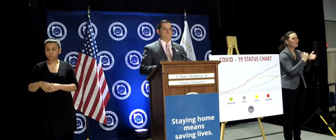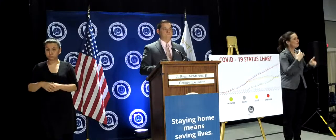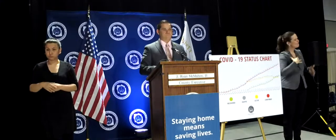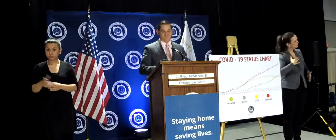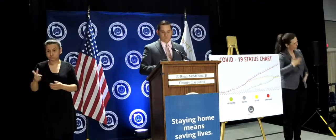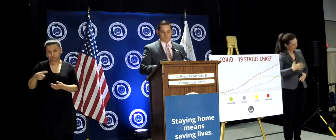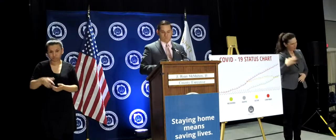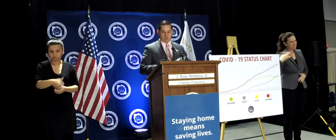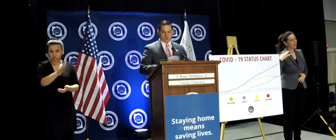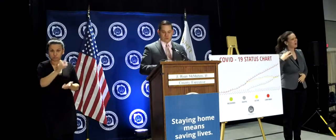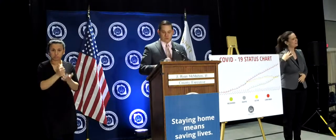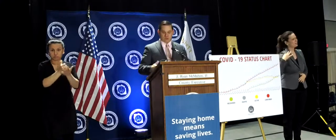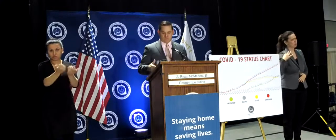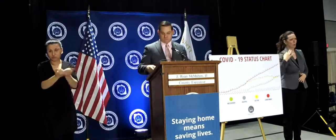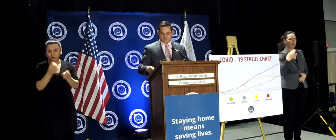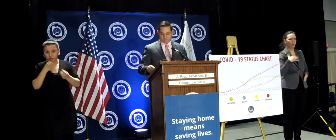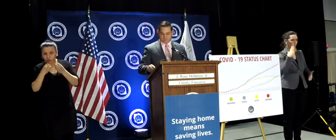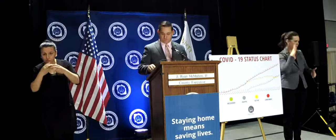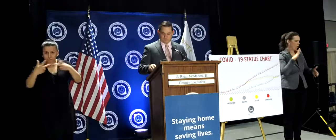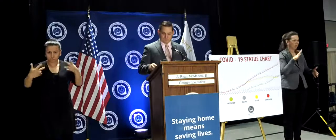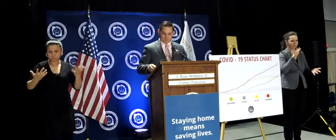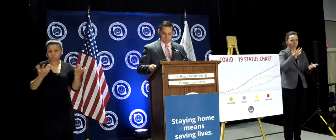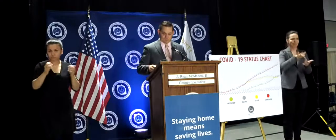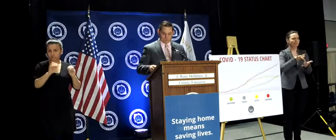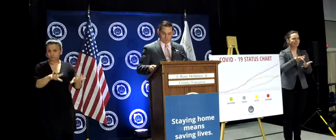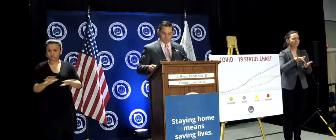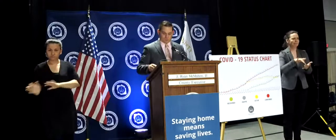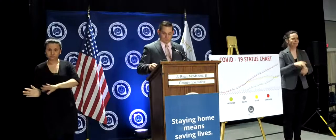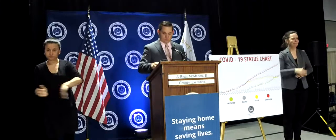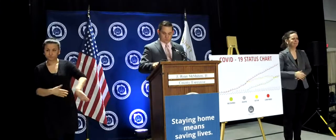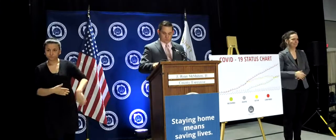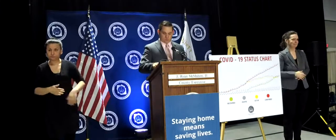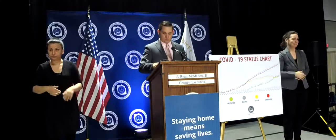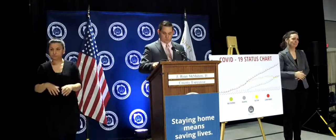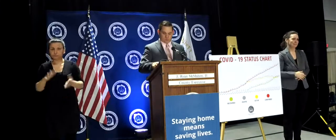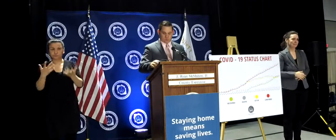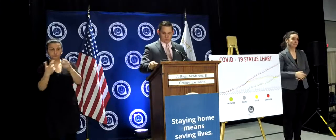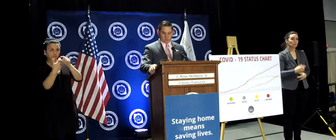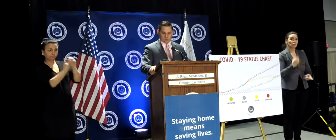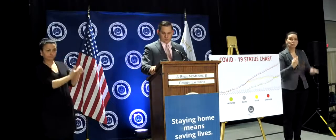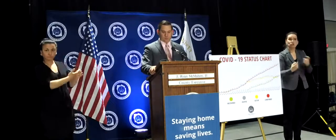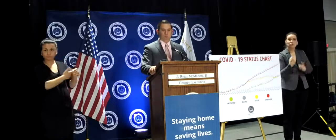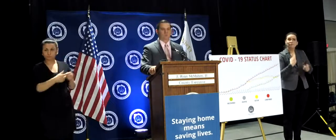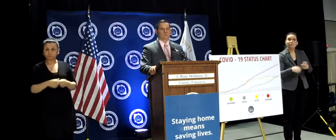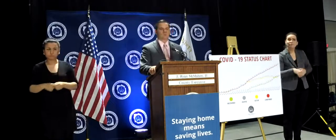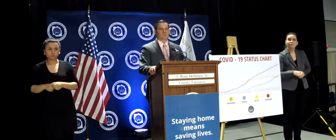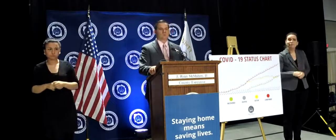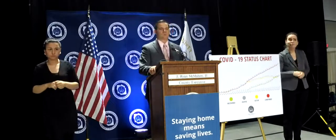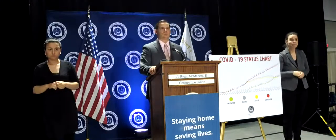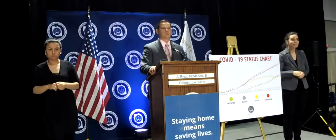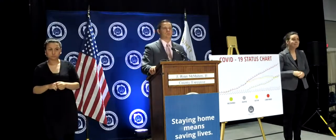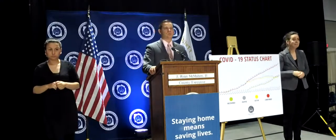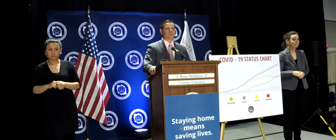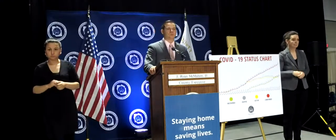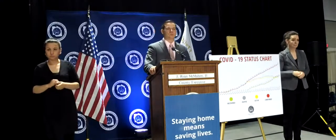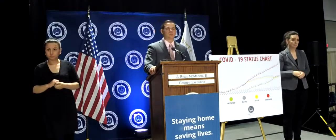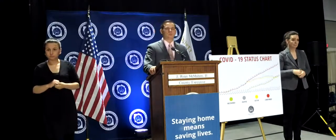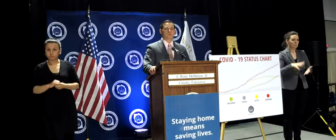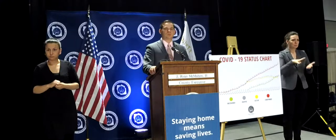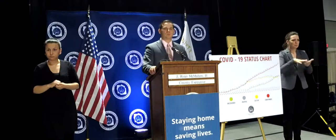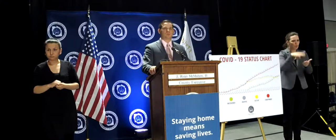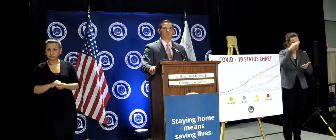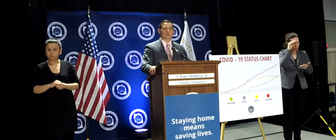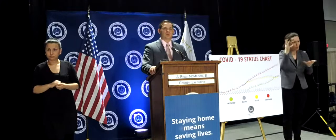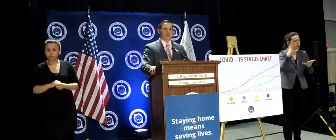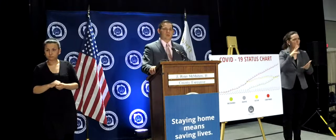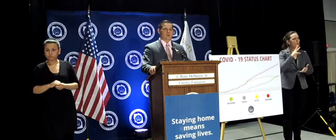315-428-2229. Questions? What did you learn on your call with Walmart about the testing site in